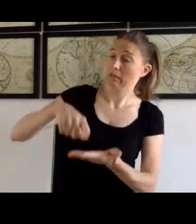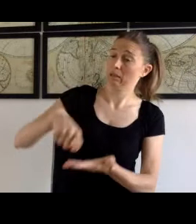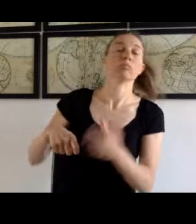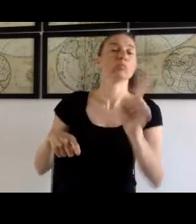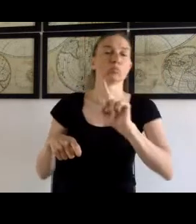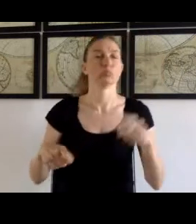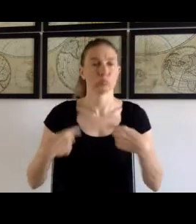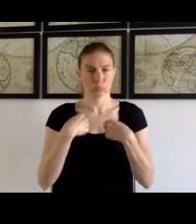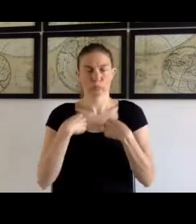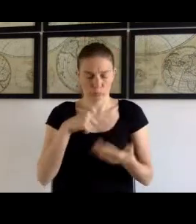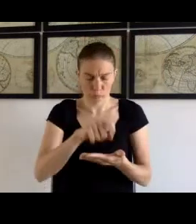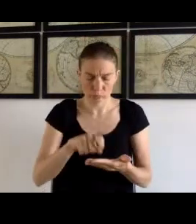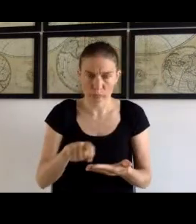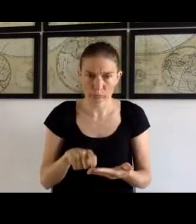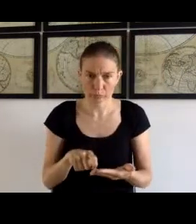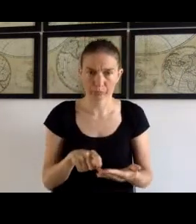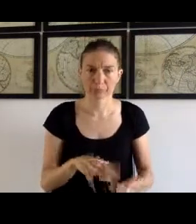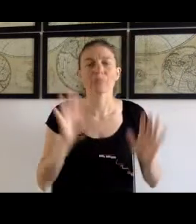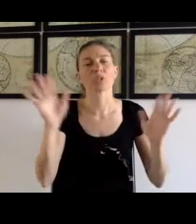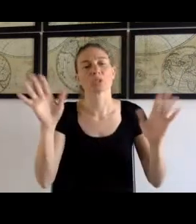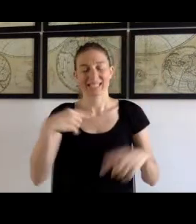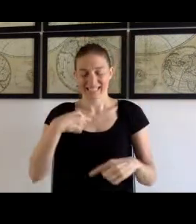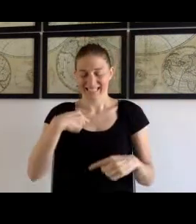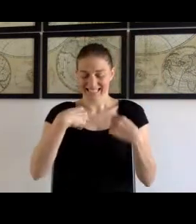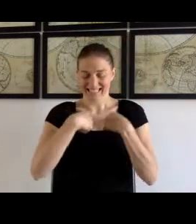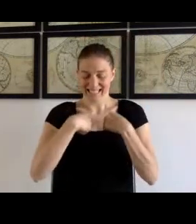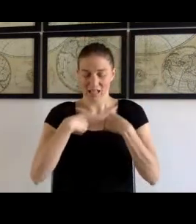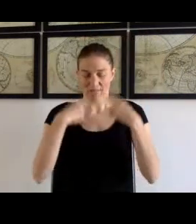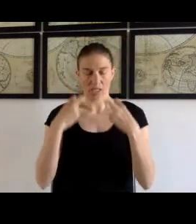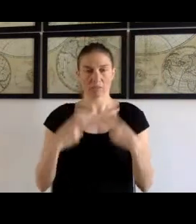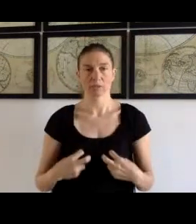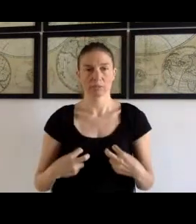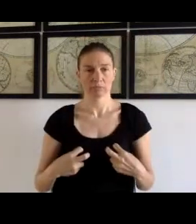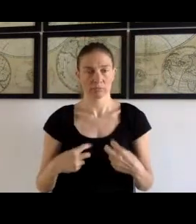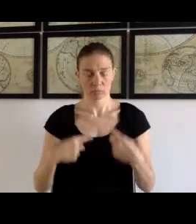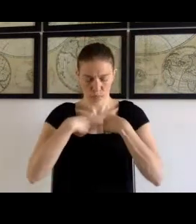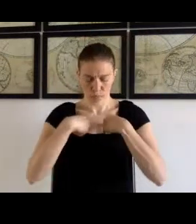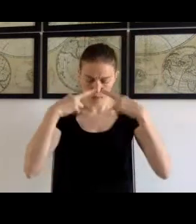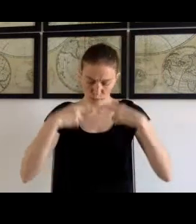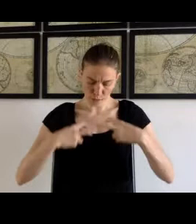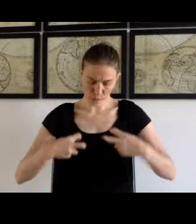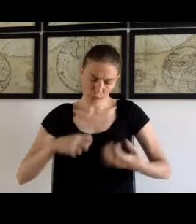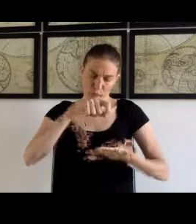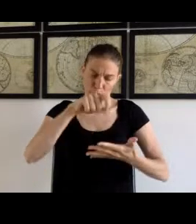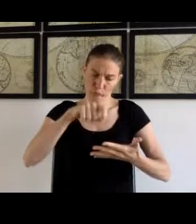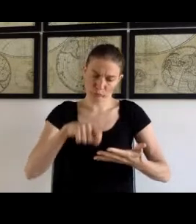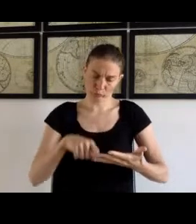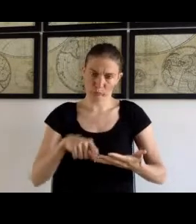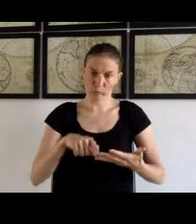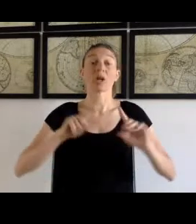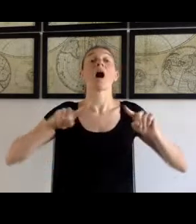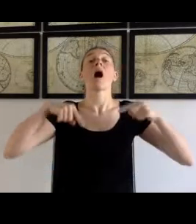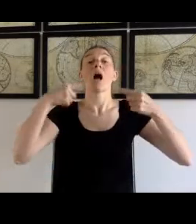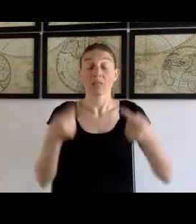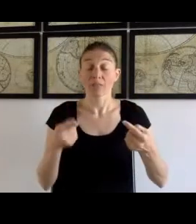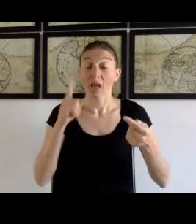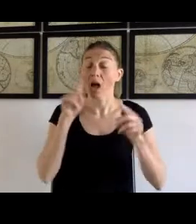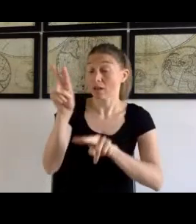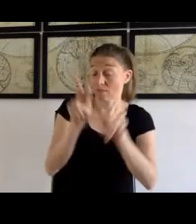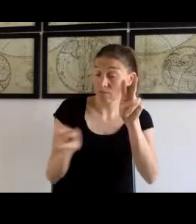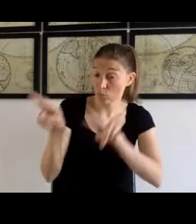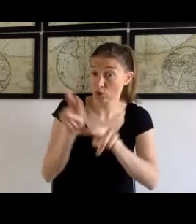some self-assessment by the person, and during the evaluation afterwards is